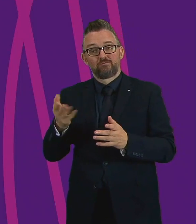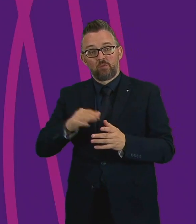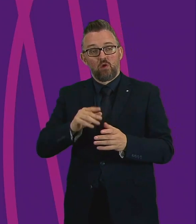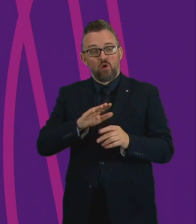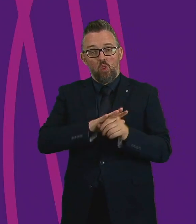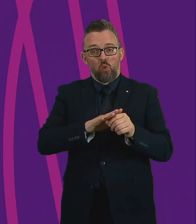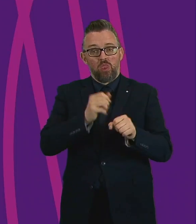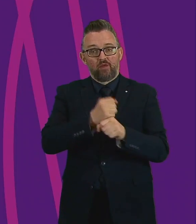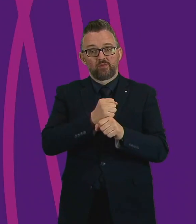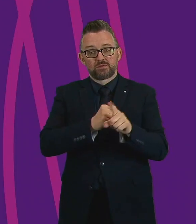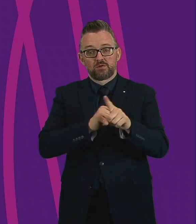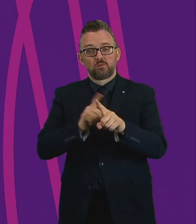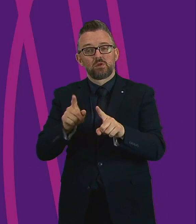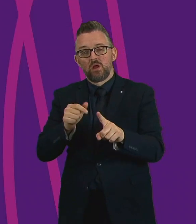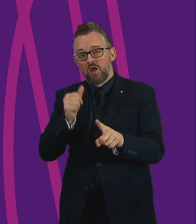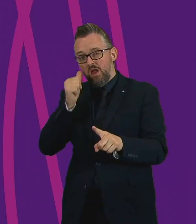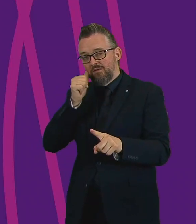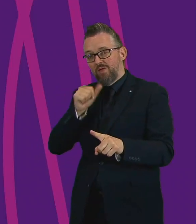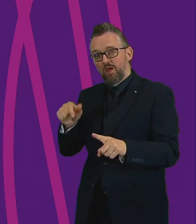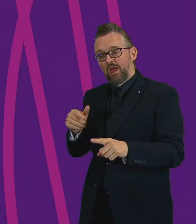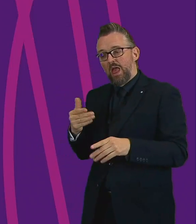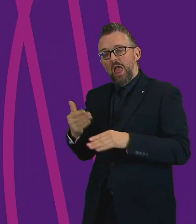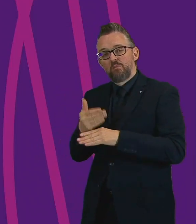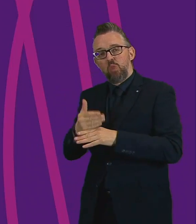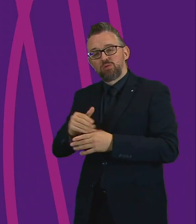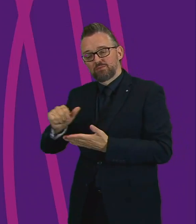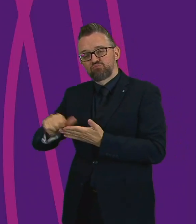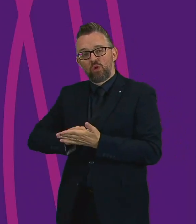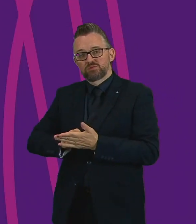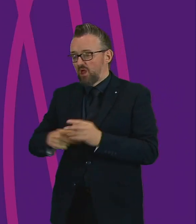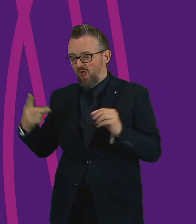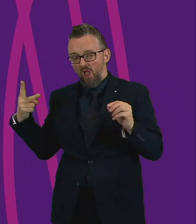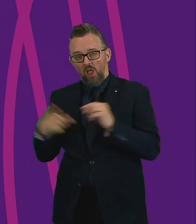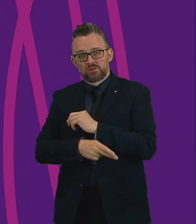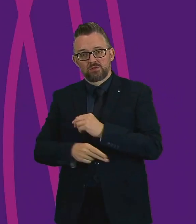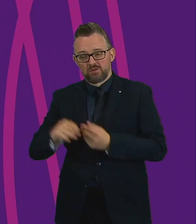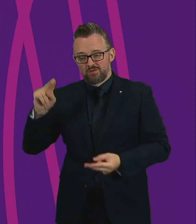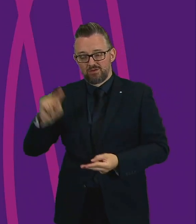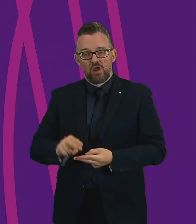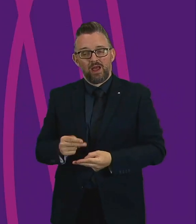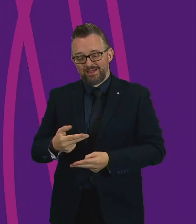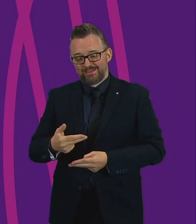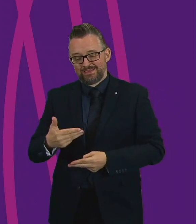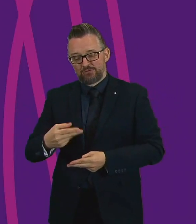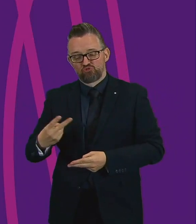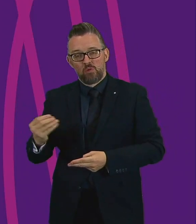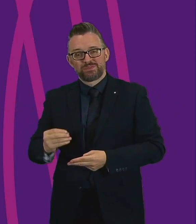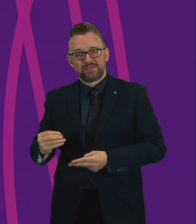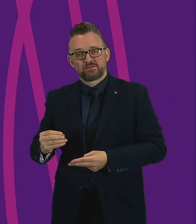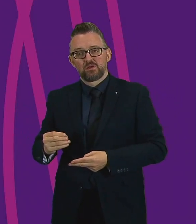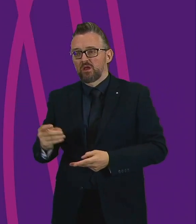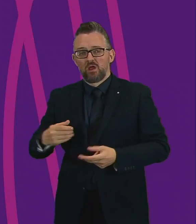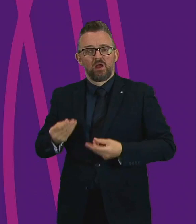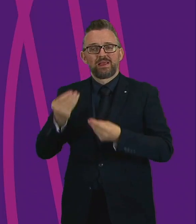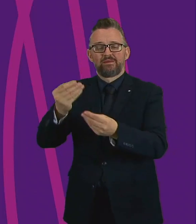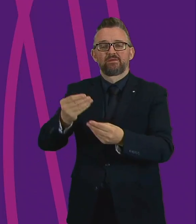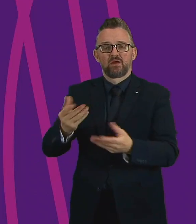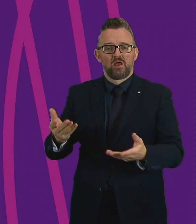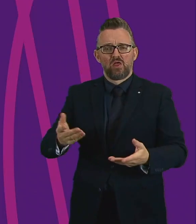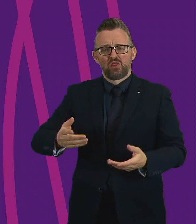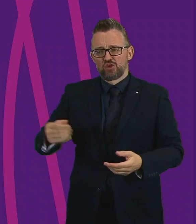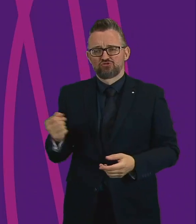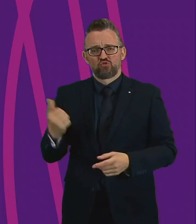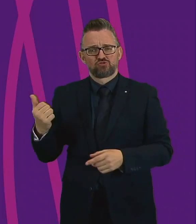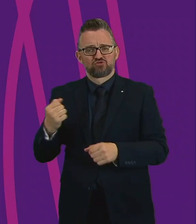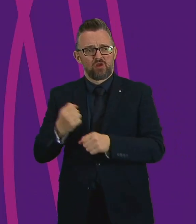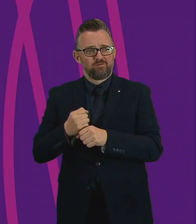government. Sneakily, employment programmes were cut by 92% just before they were devolved. Now their increase provoked even a cheep from the Tory benches